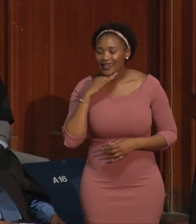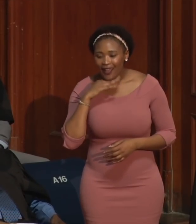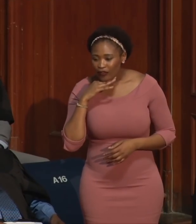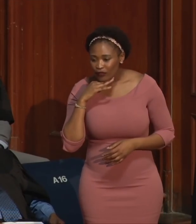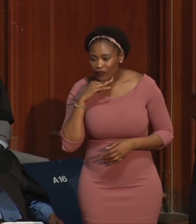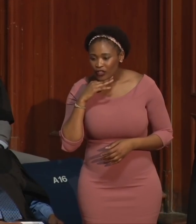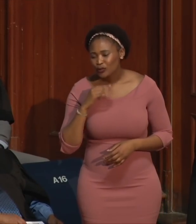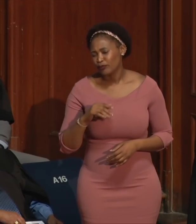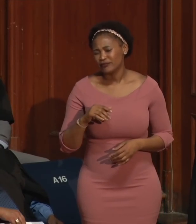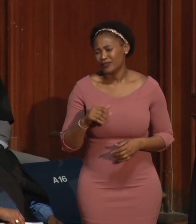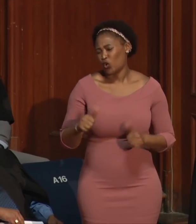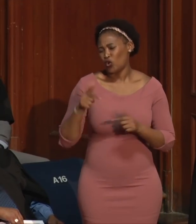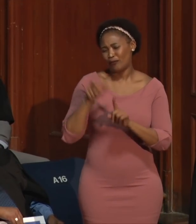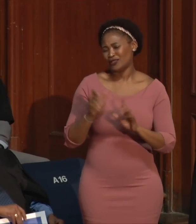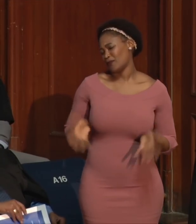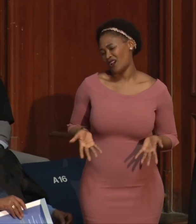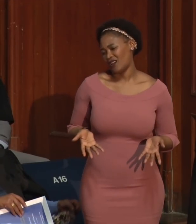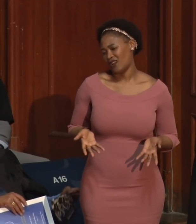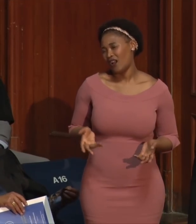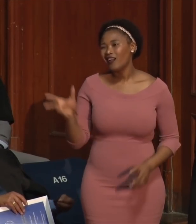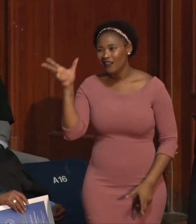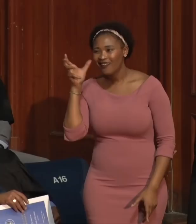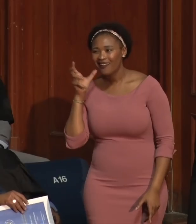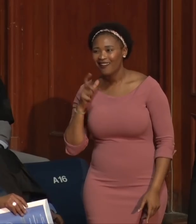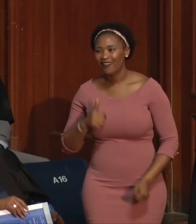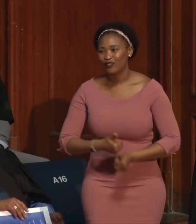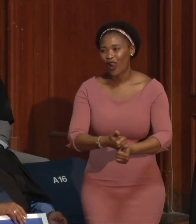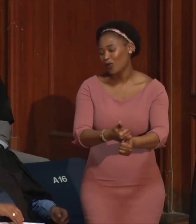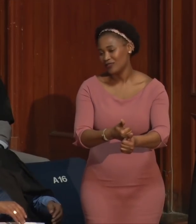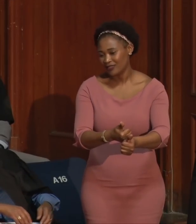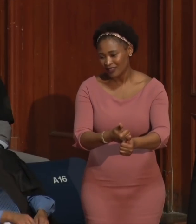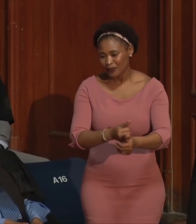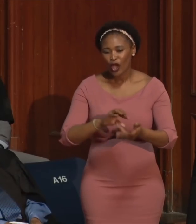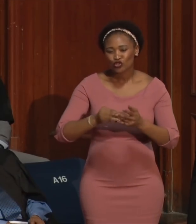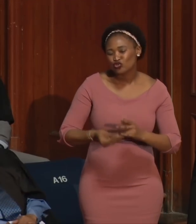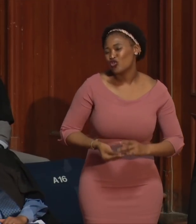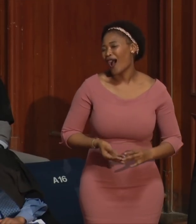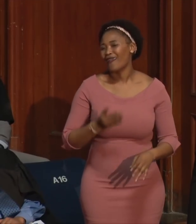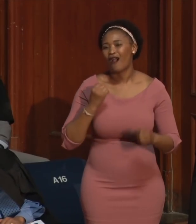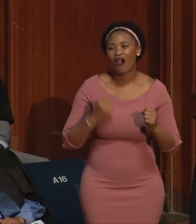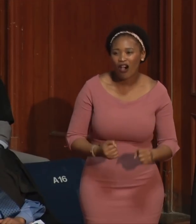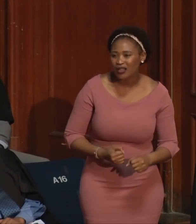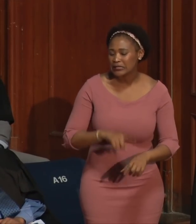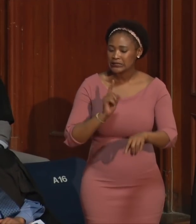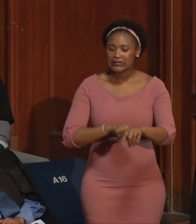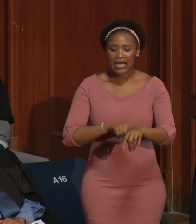to be a good person, to do what you're told, to try hard, to be on time every day, to mean well.